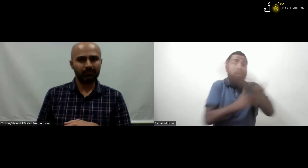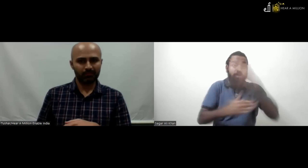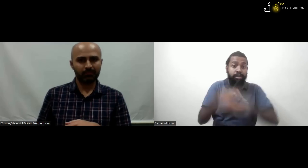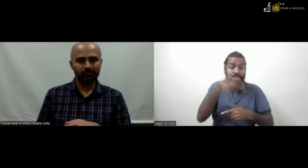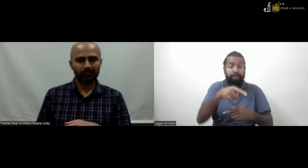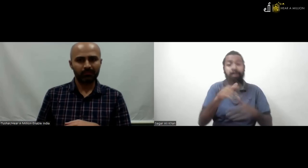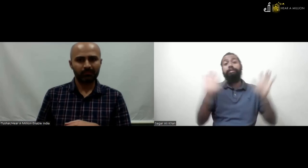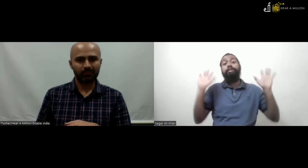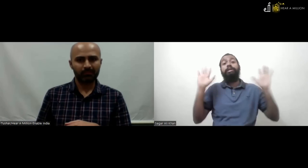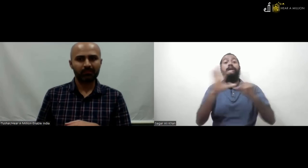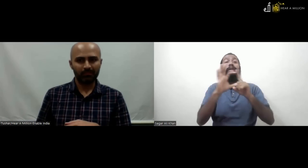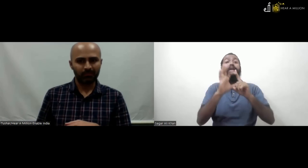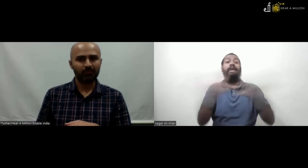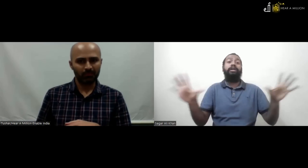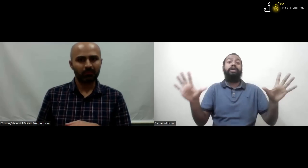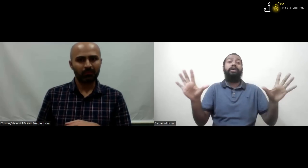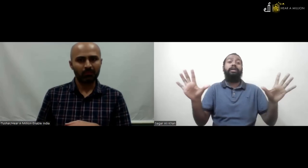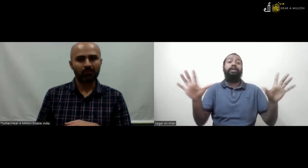of diseases and sickness